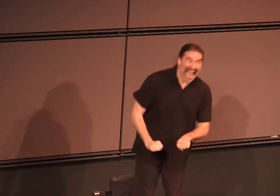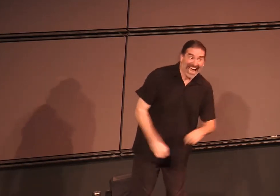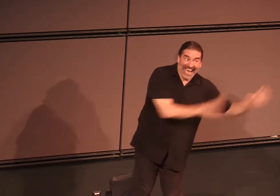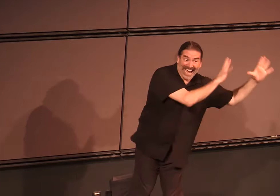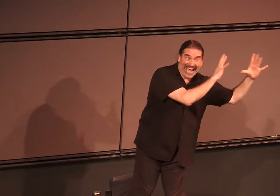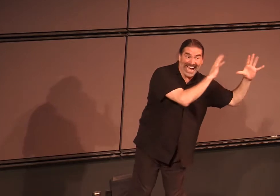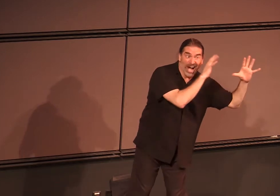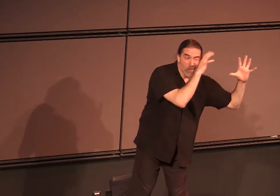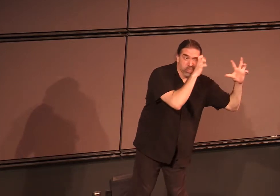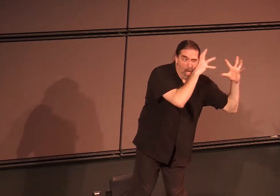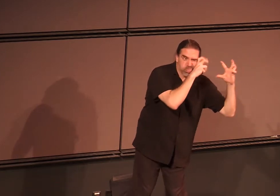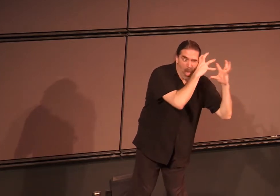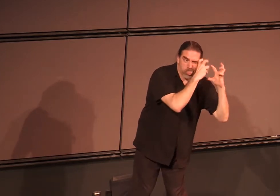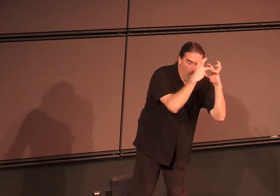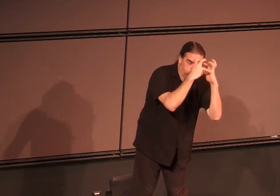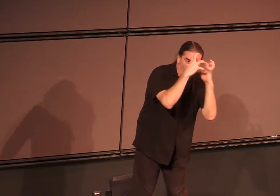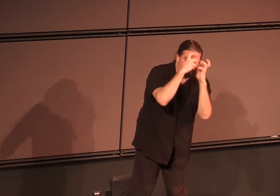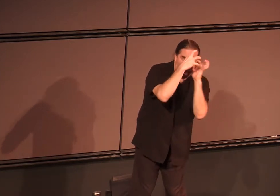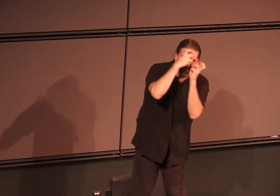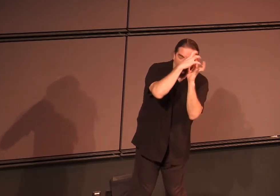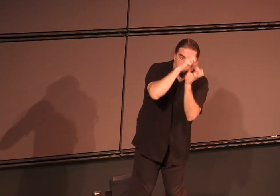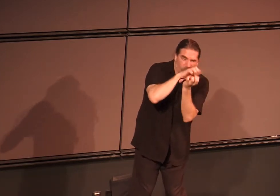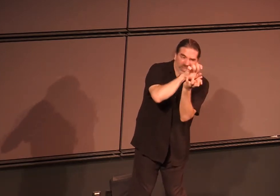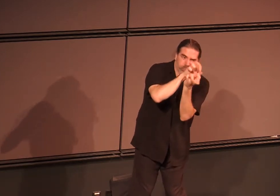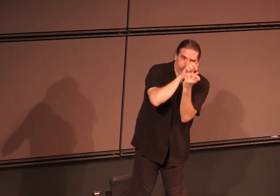As the sun burns down the horse.